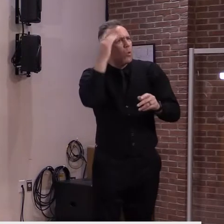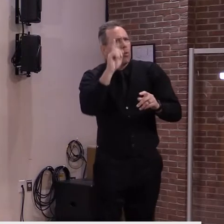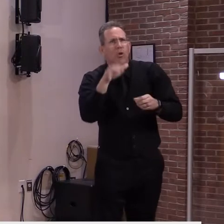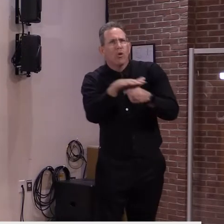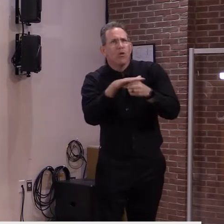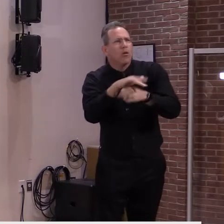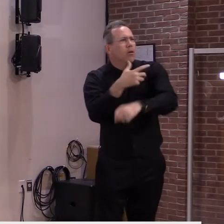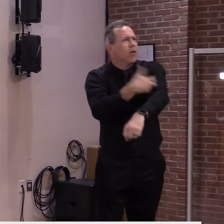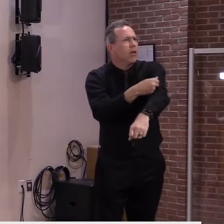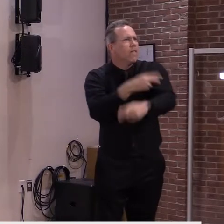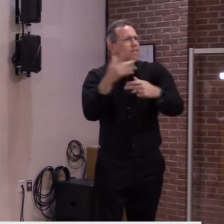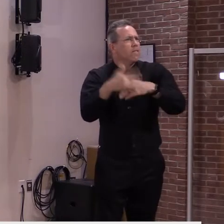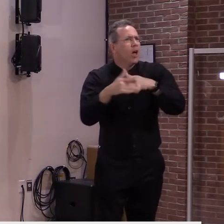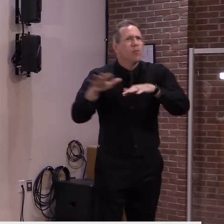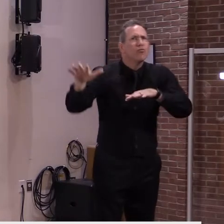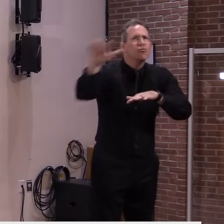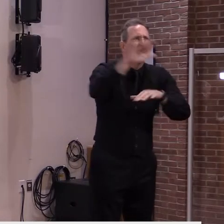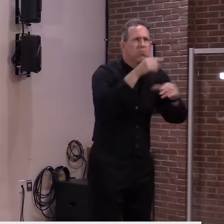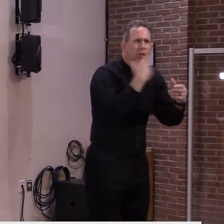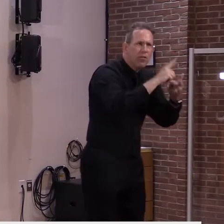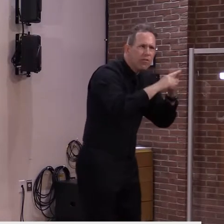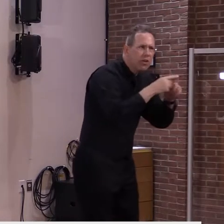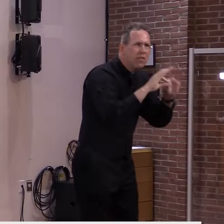take advantage of these efforts, and